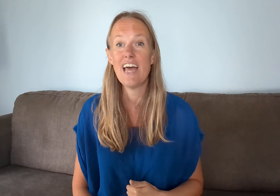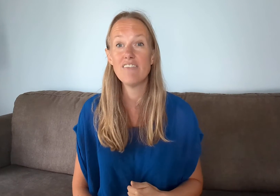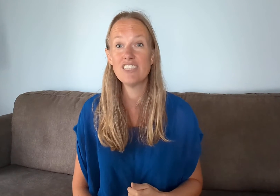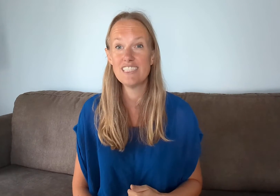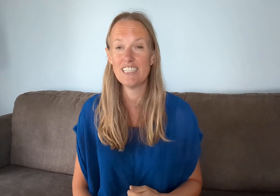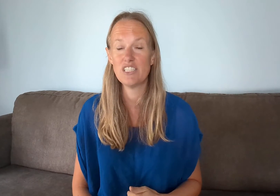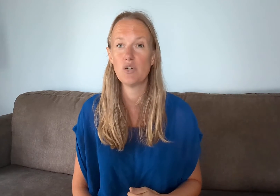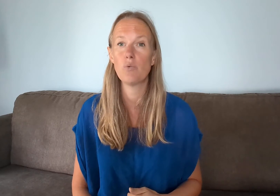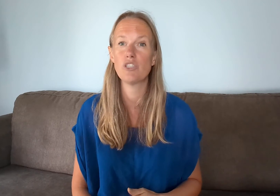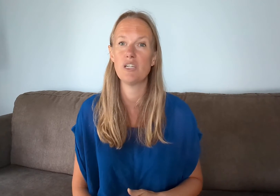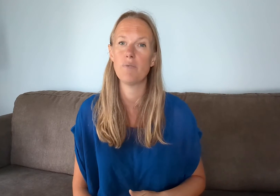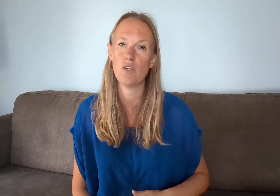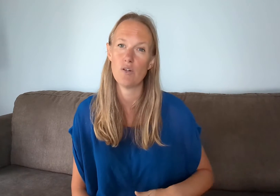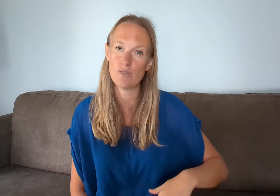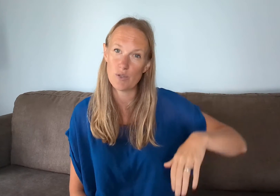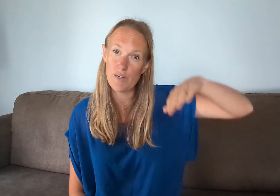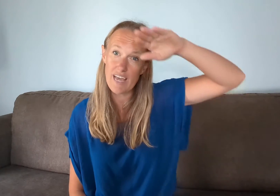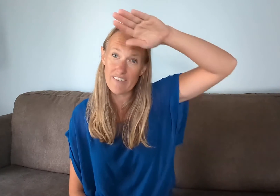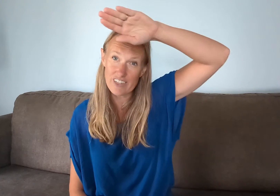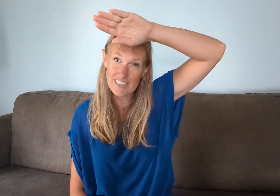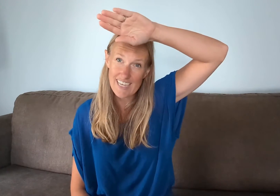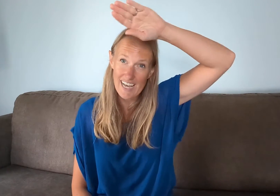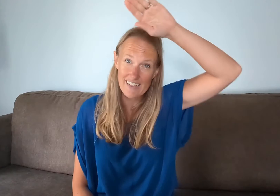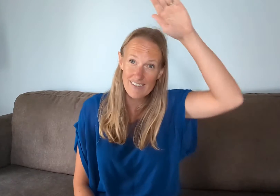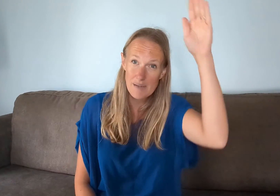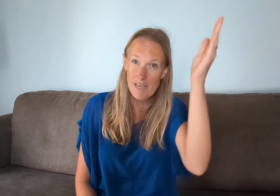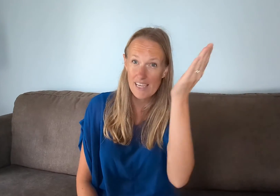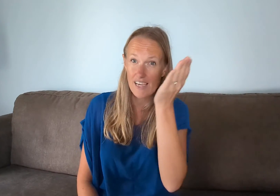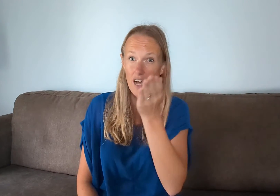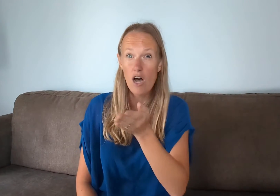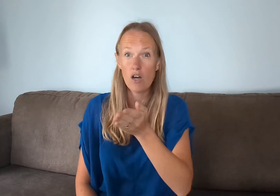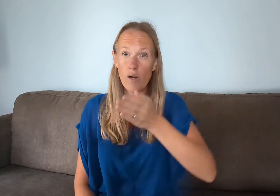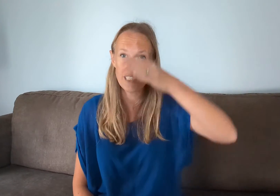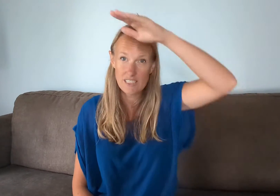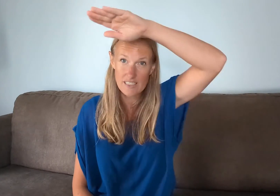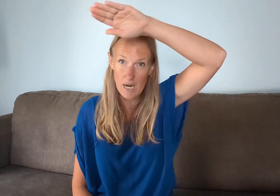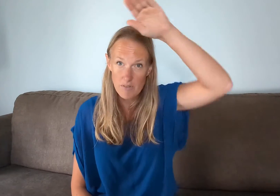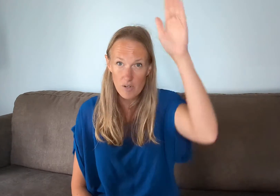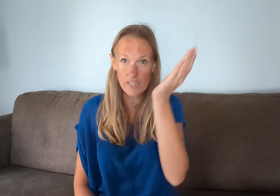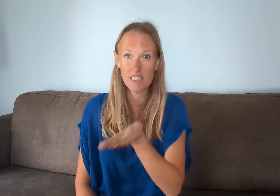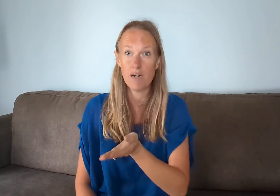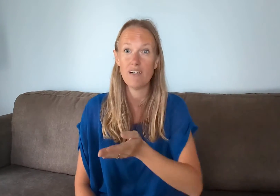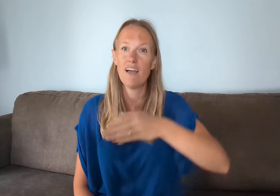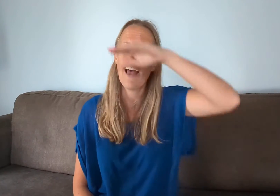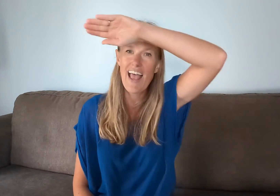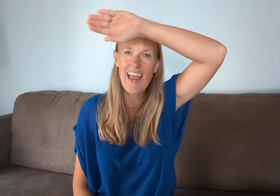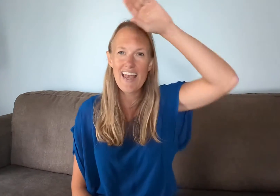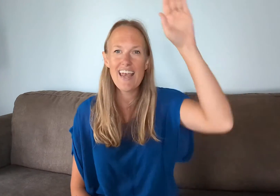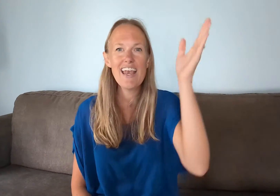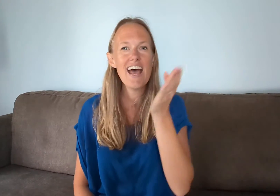Never cease to worship you. So never is kind of like making a question, the top of a question mark.